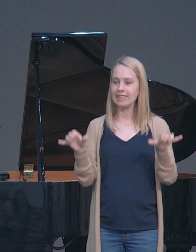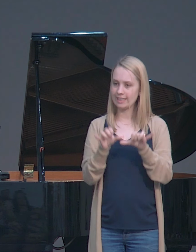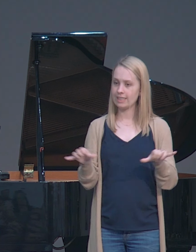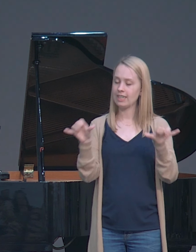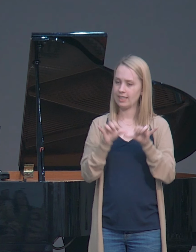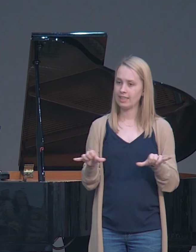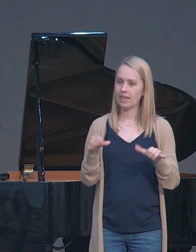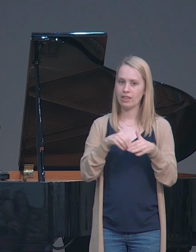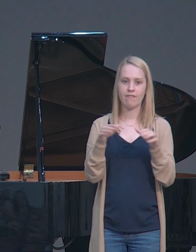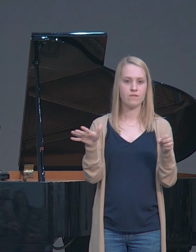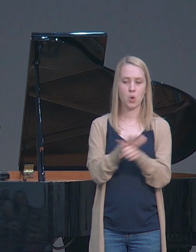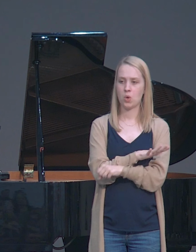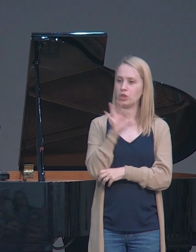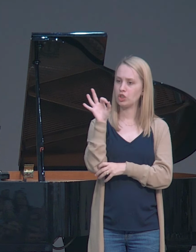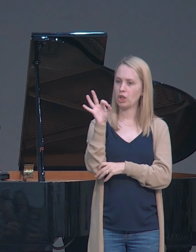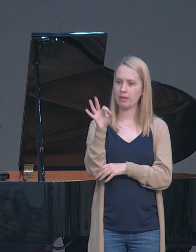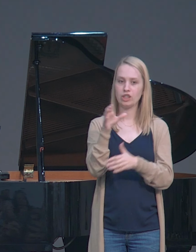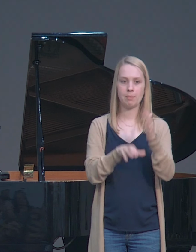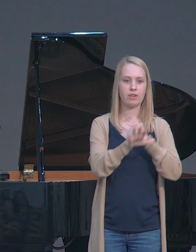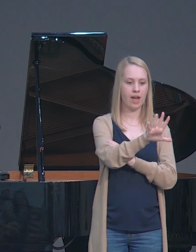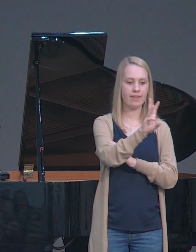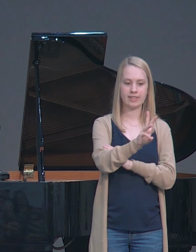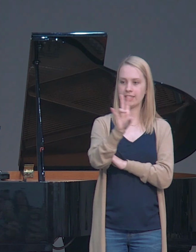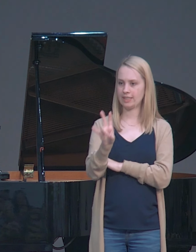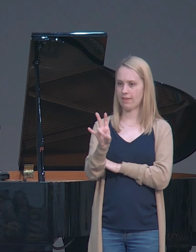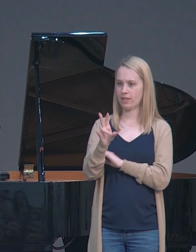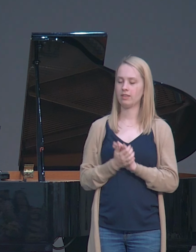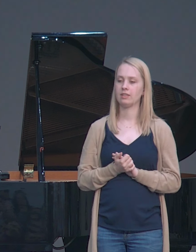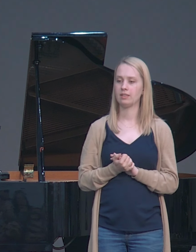aspects of the sermon, chapters 5, 6, and 7,